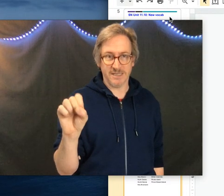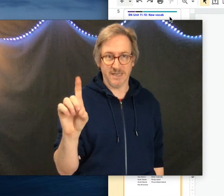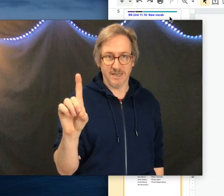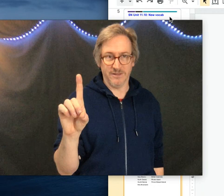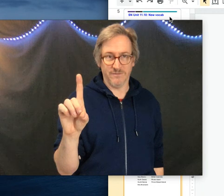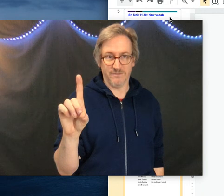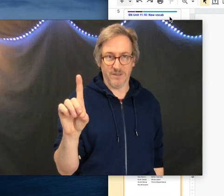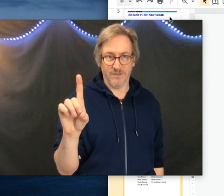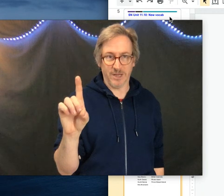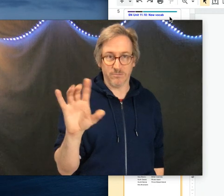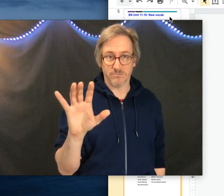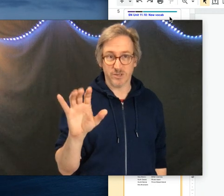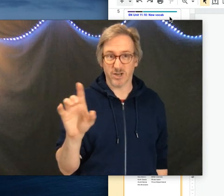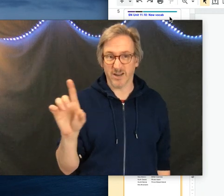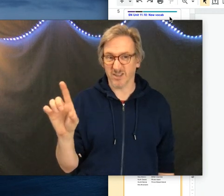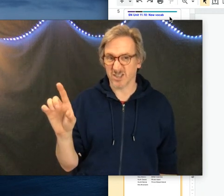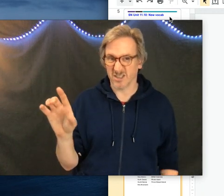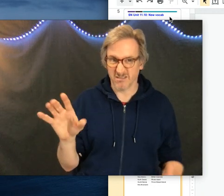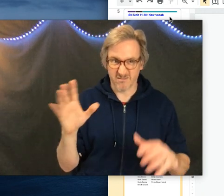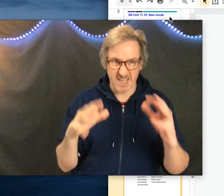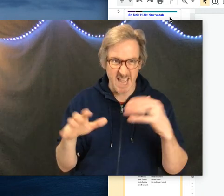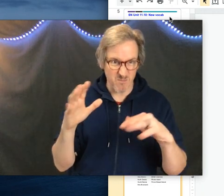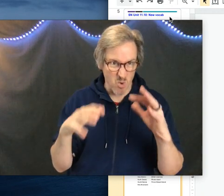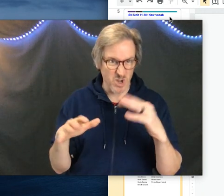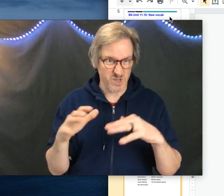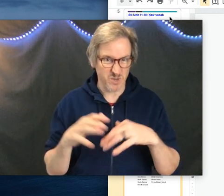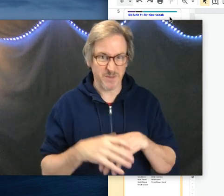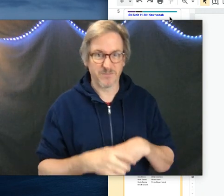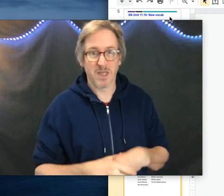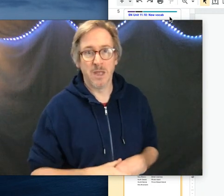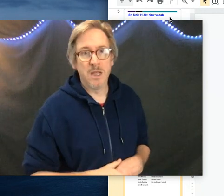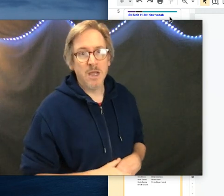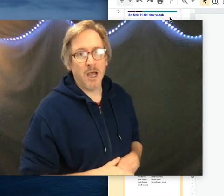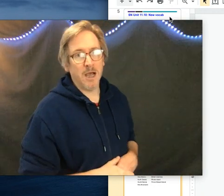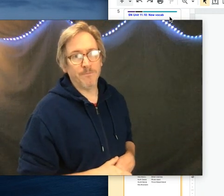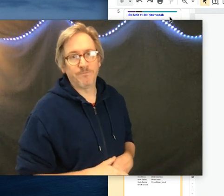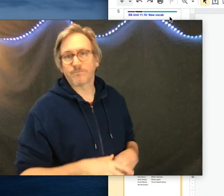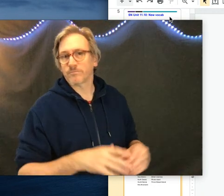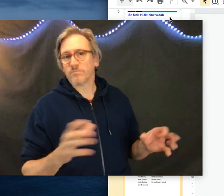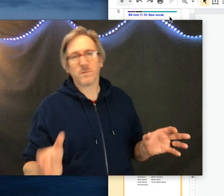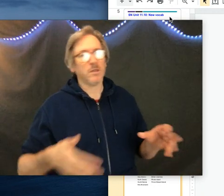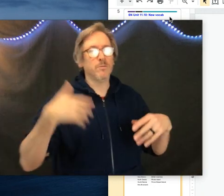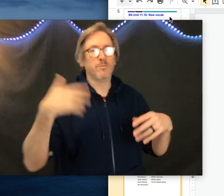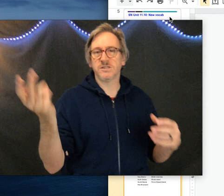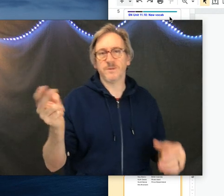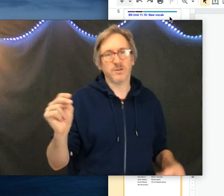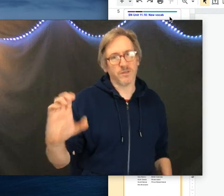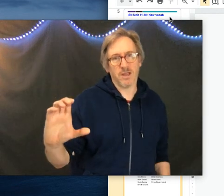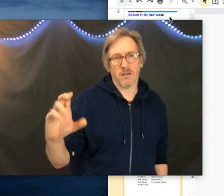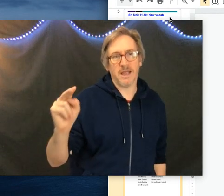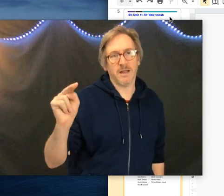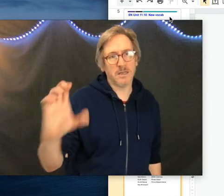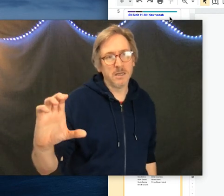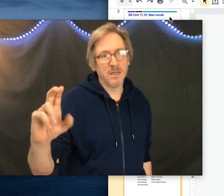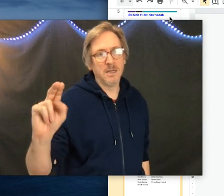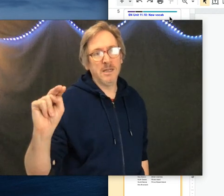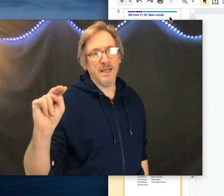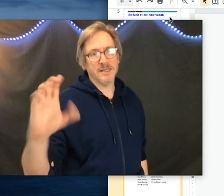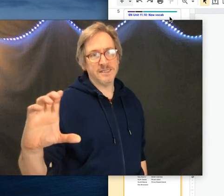hard to see on the video. So you're going to just get more used to it. New Brunswick, North